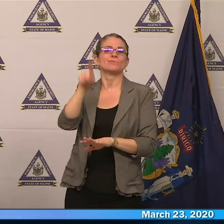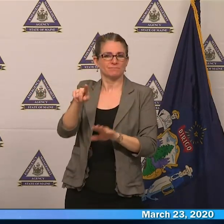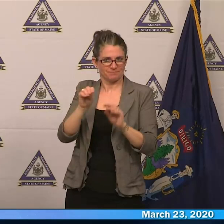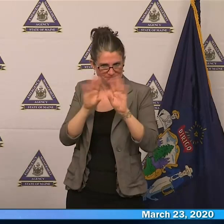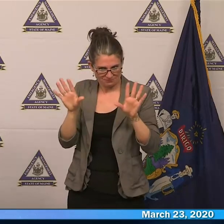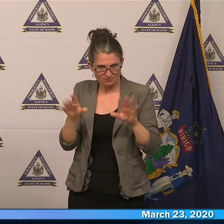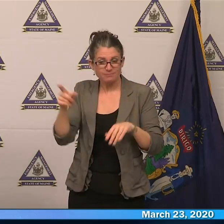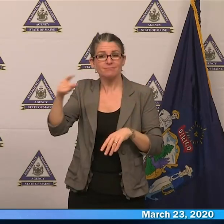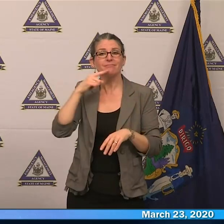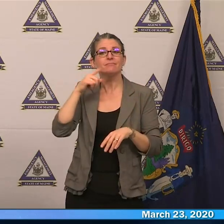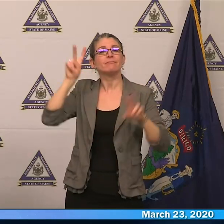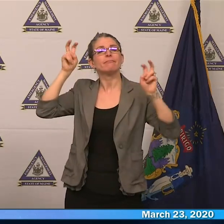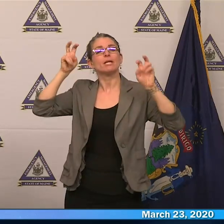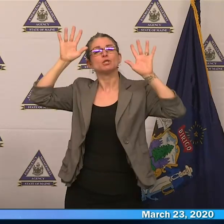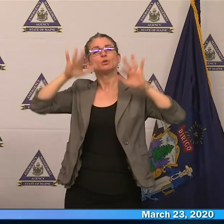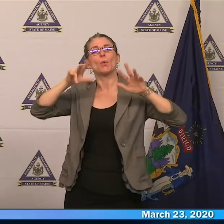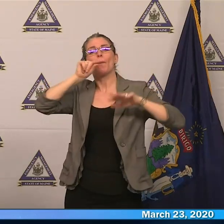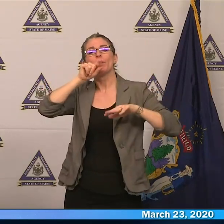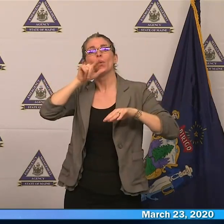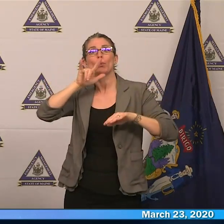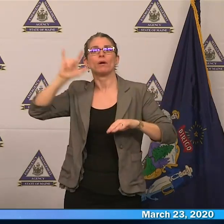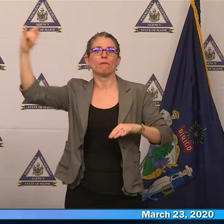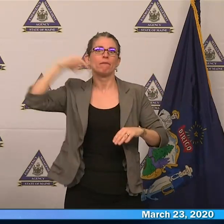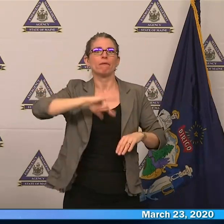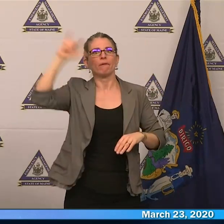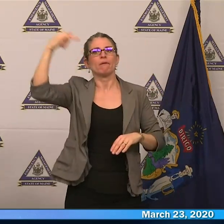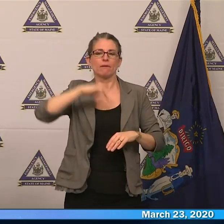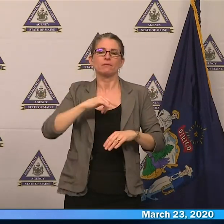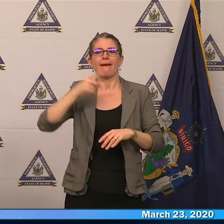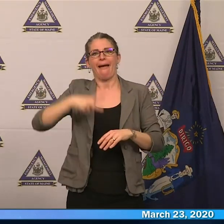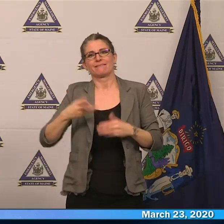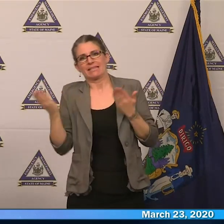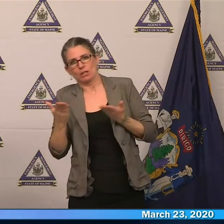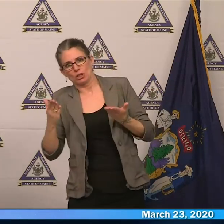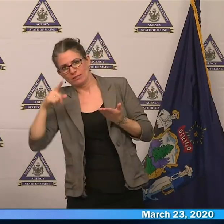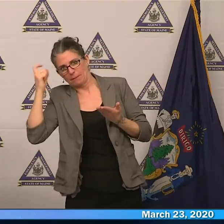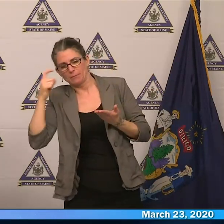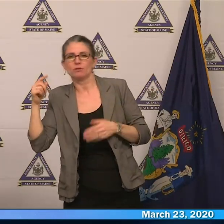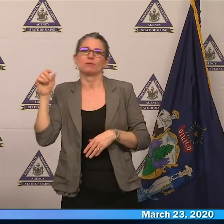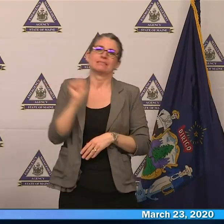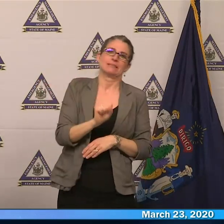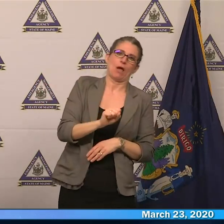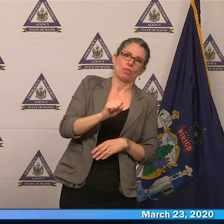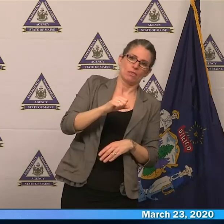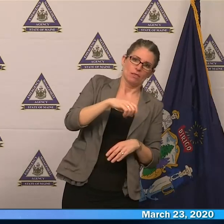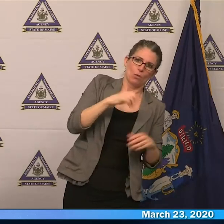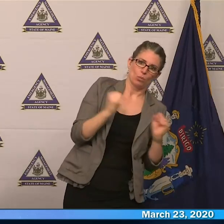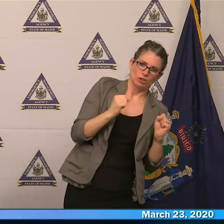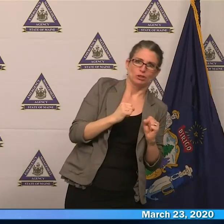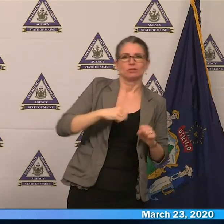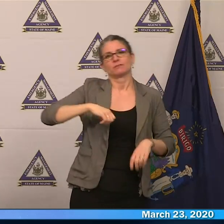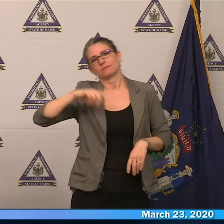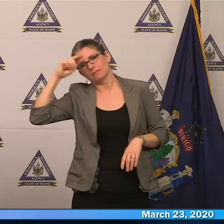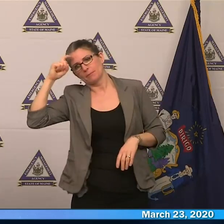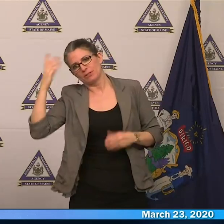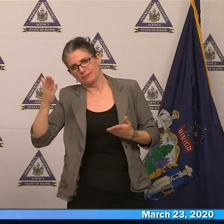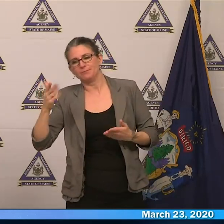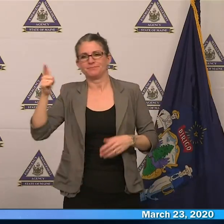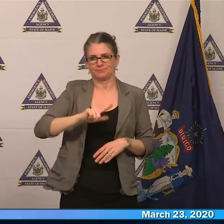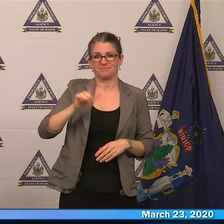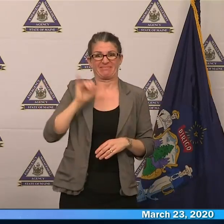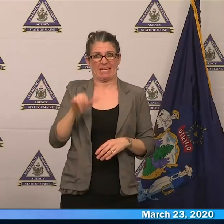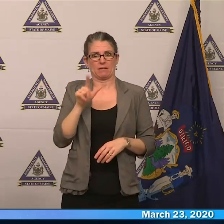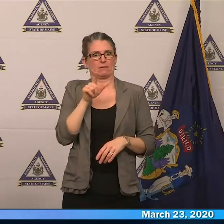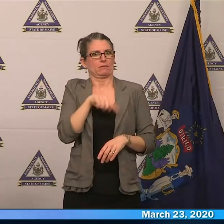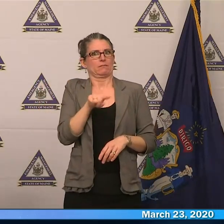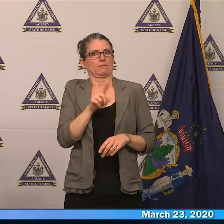country, perhaps other parts of the globe, self-quarantine for 2 weeks? Or some period of time. So here is